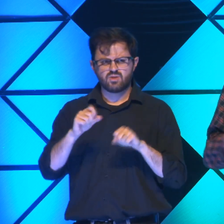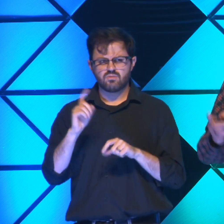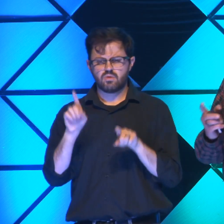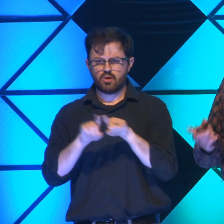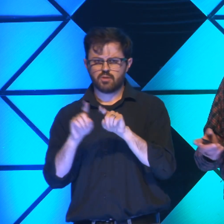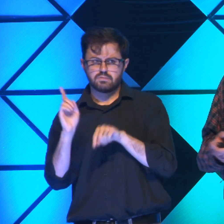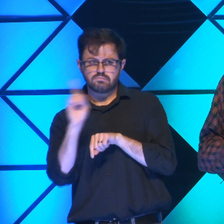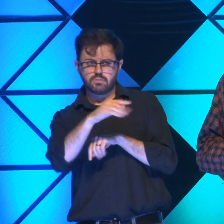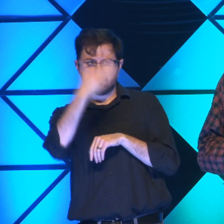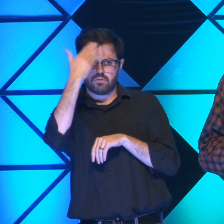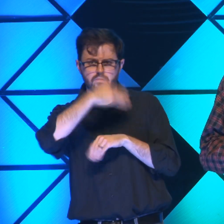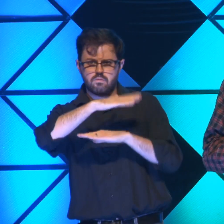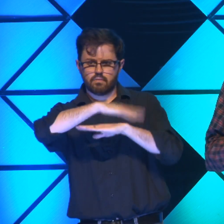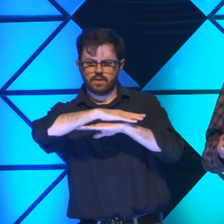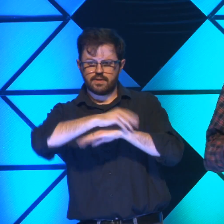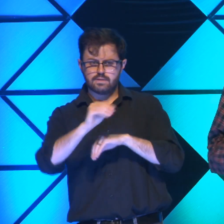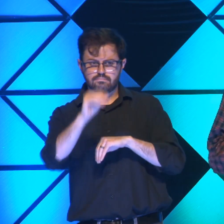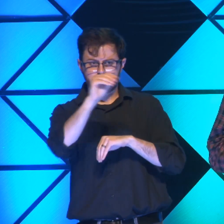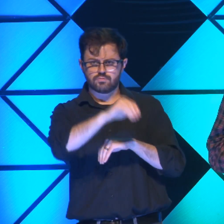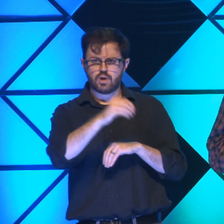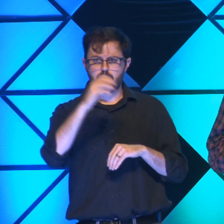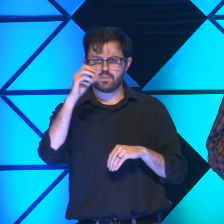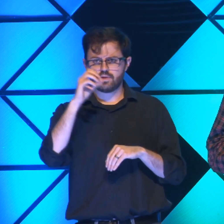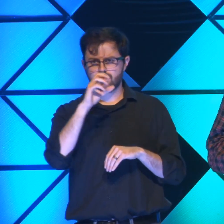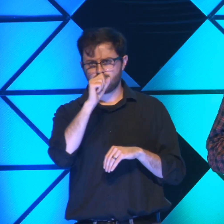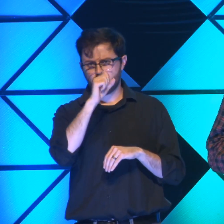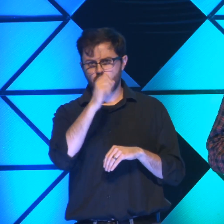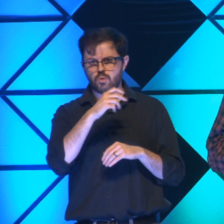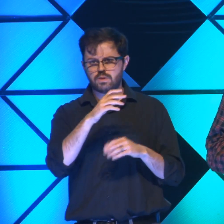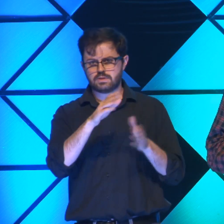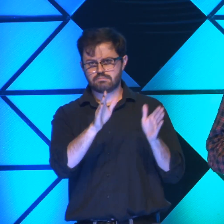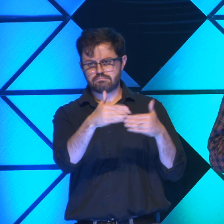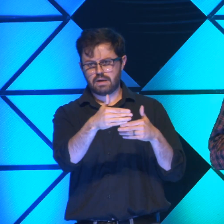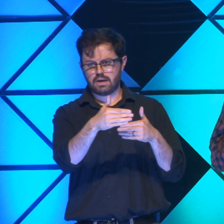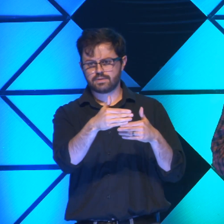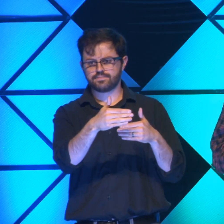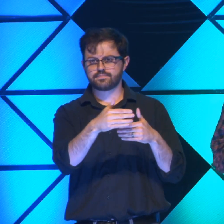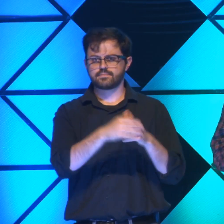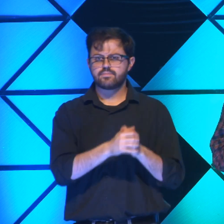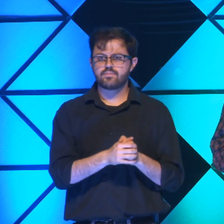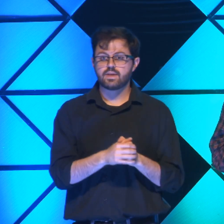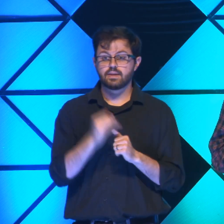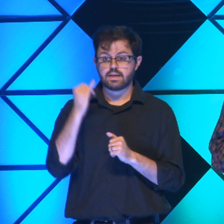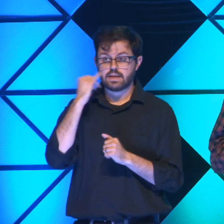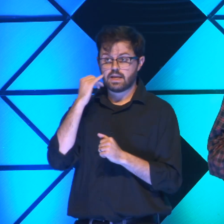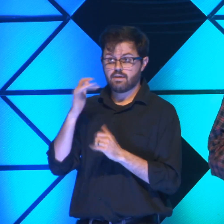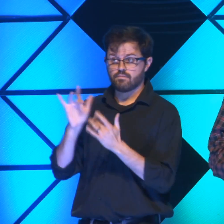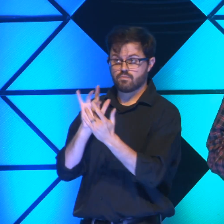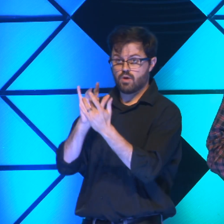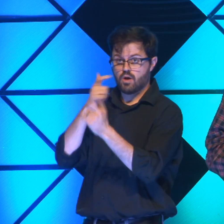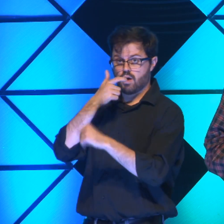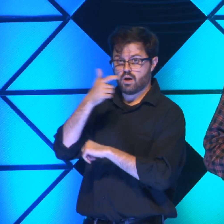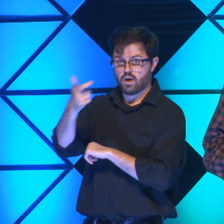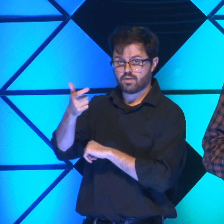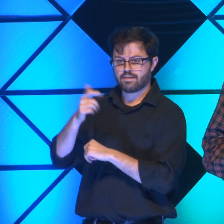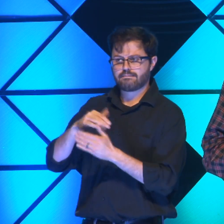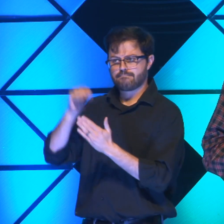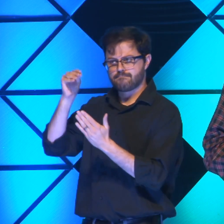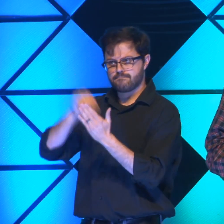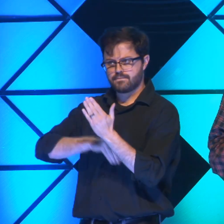online, we hope that you will fill out the digital Connect card, and if this is your church, that you'll give as you feel